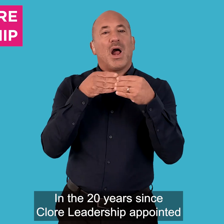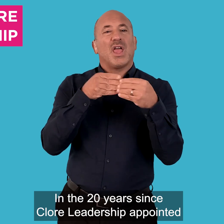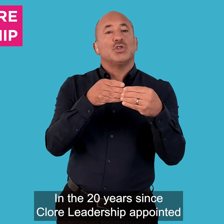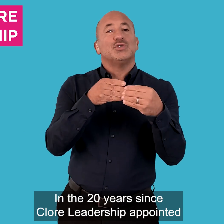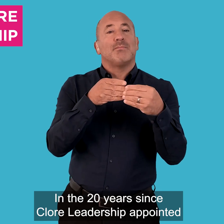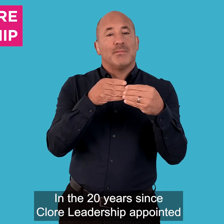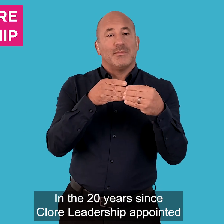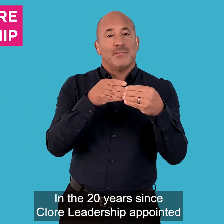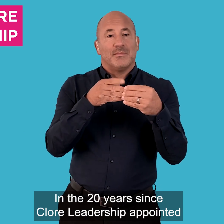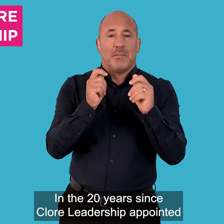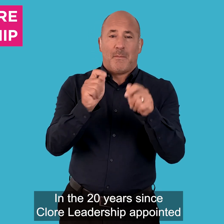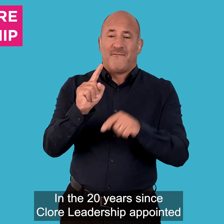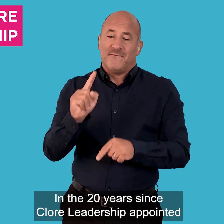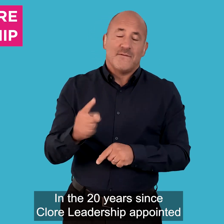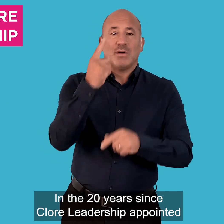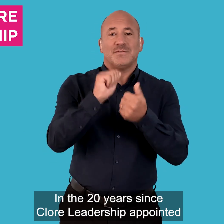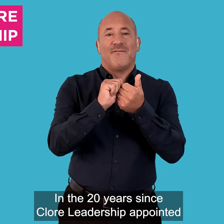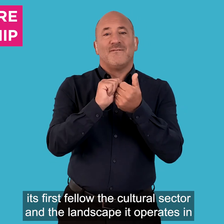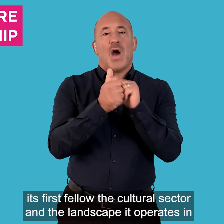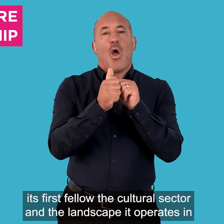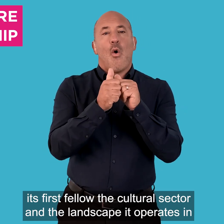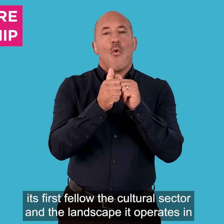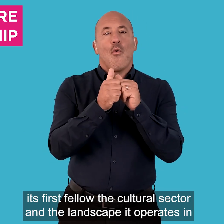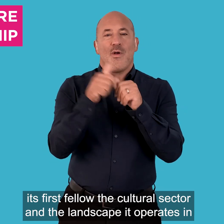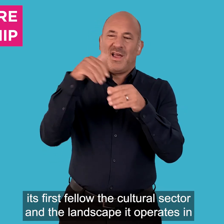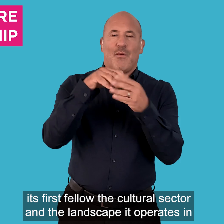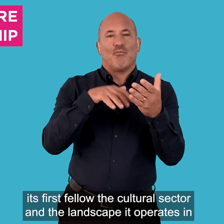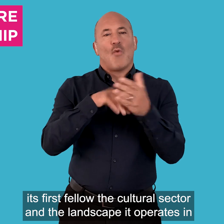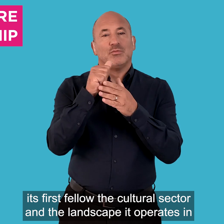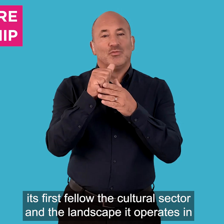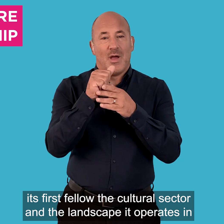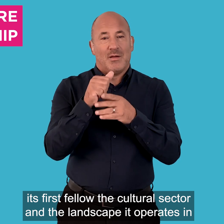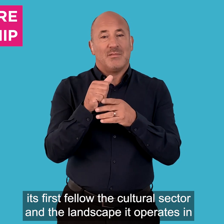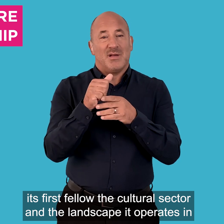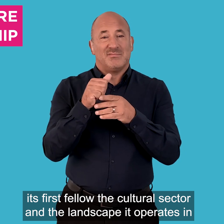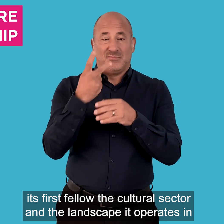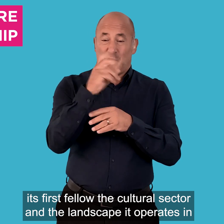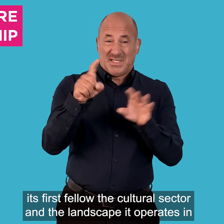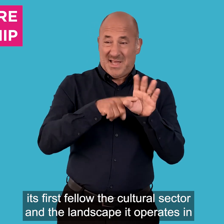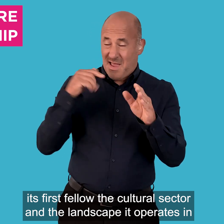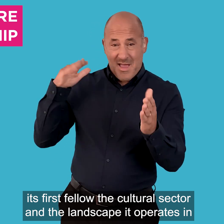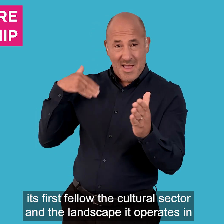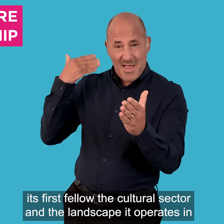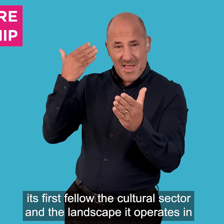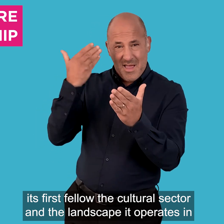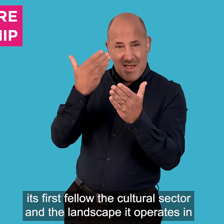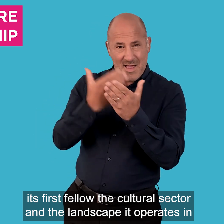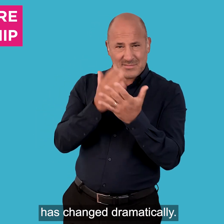In the 20 years since CLAW Leadership appointed its first fellow, the cultural sector and the landscape it operates